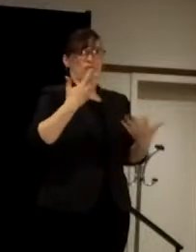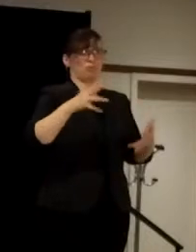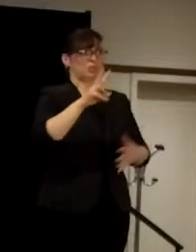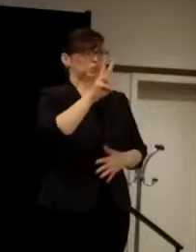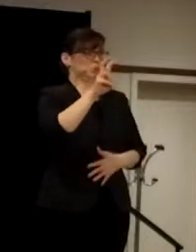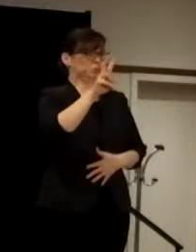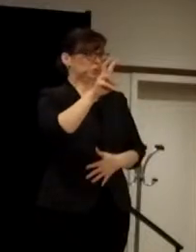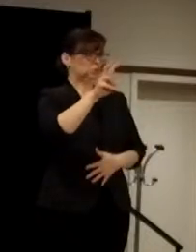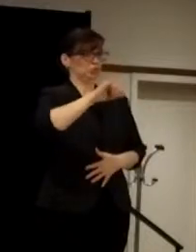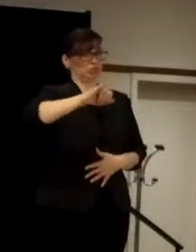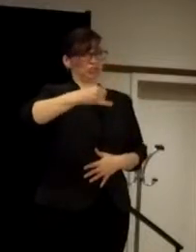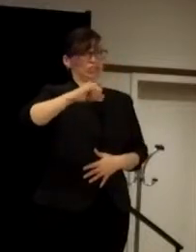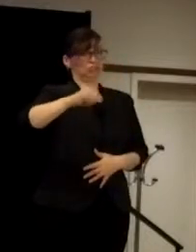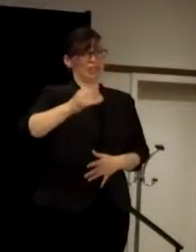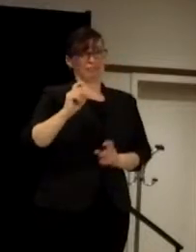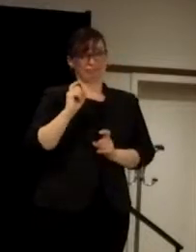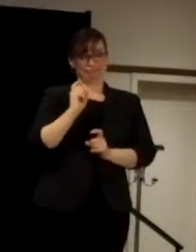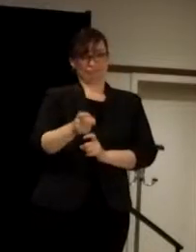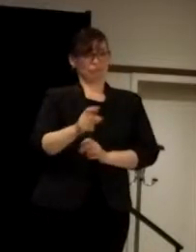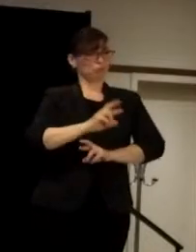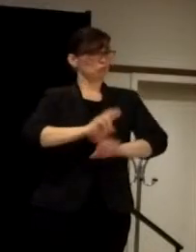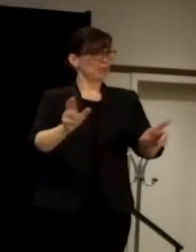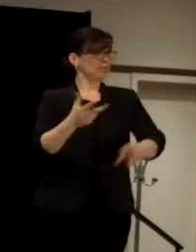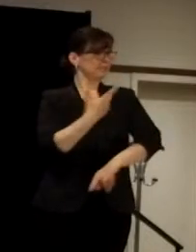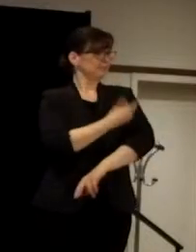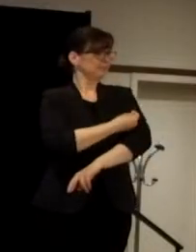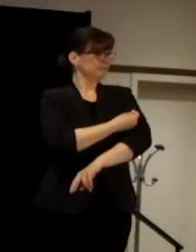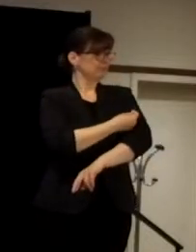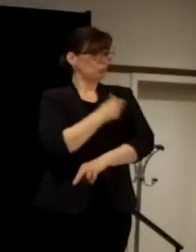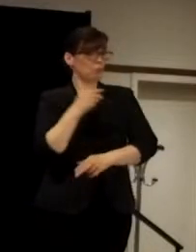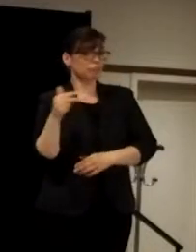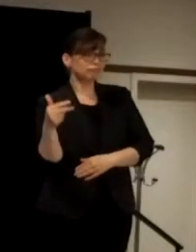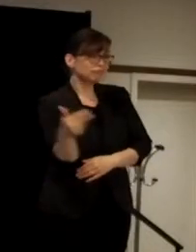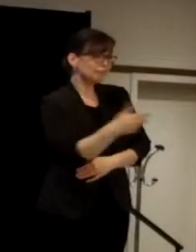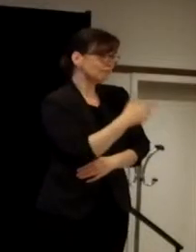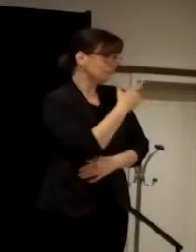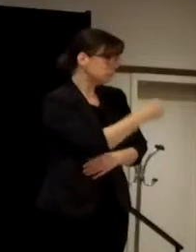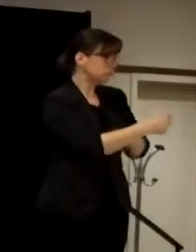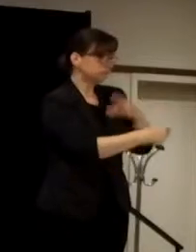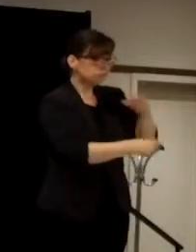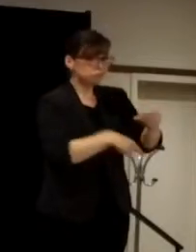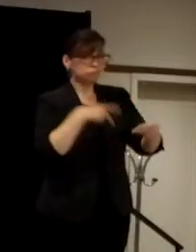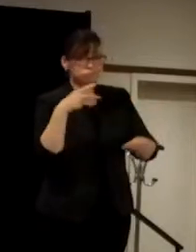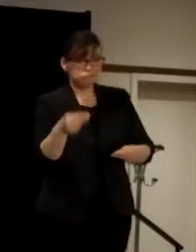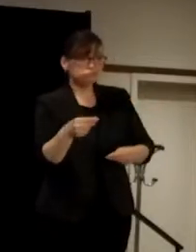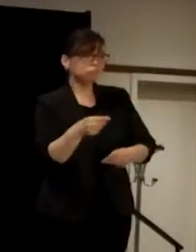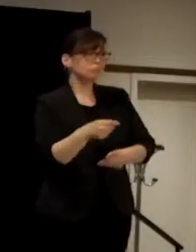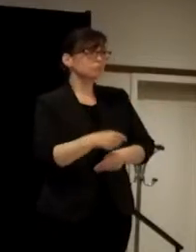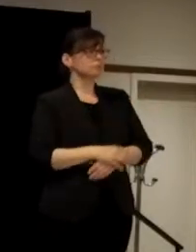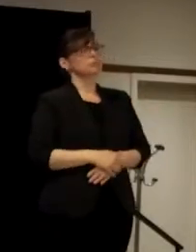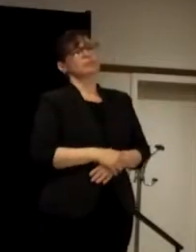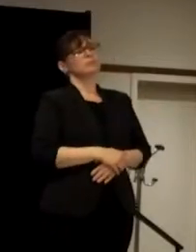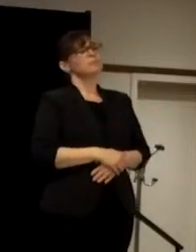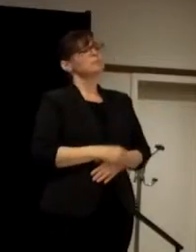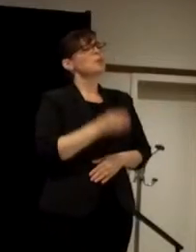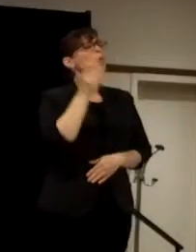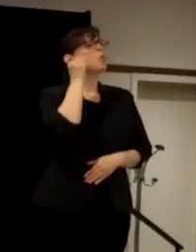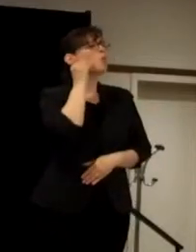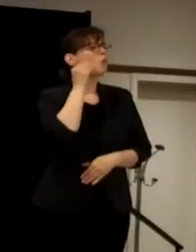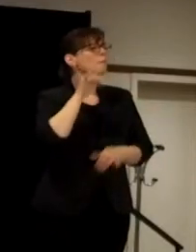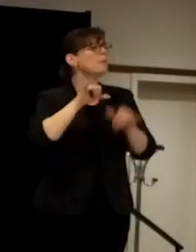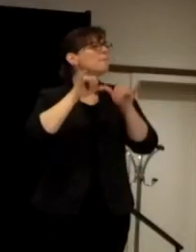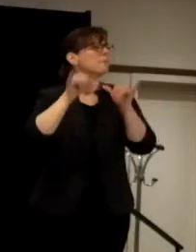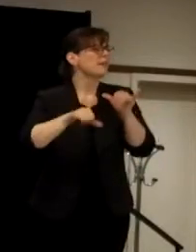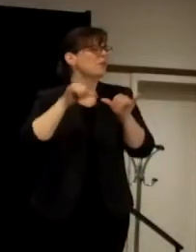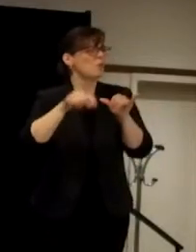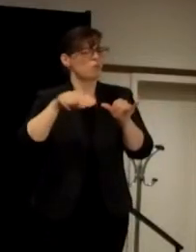Johnson, and they'll go out and continue to kind of be our homebound partner. So if anybody has a